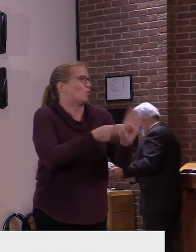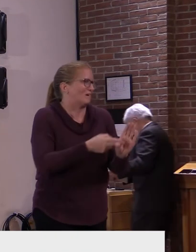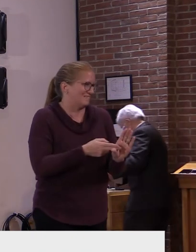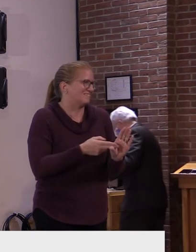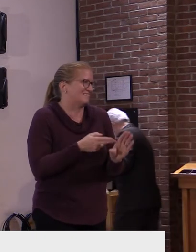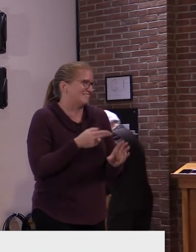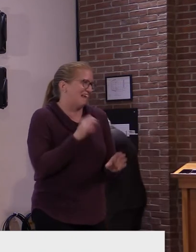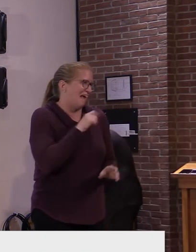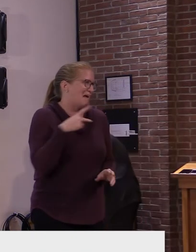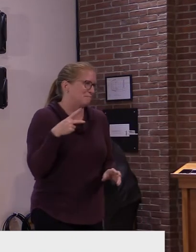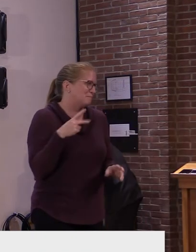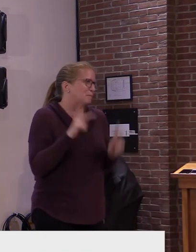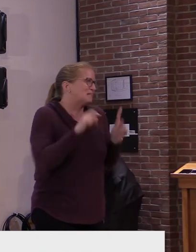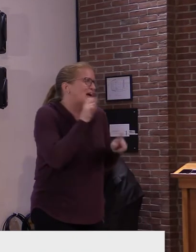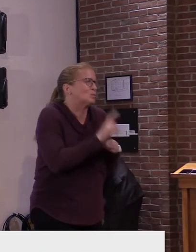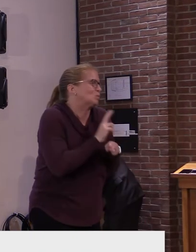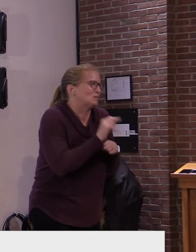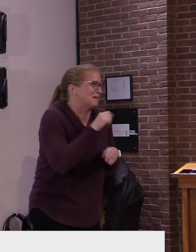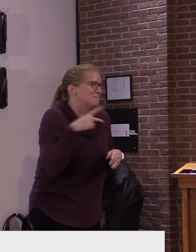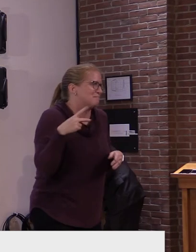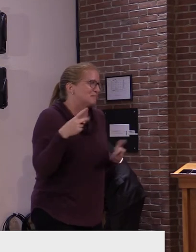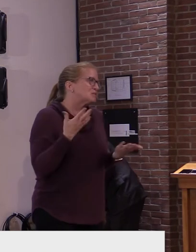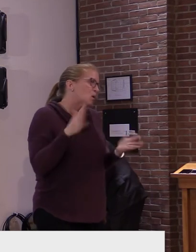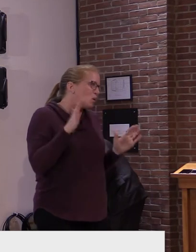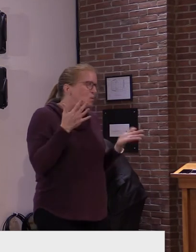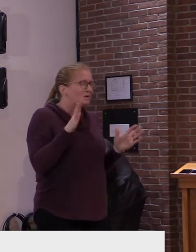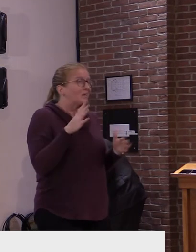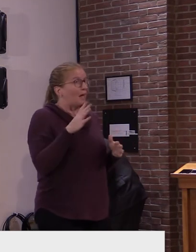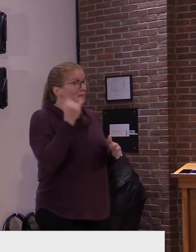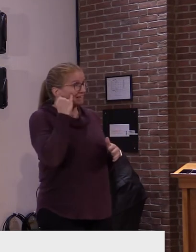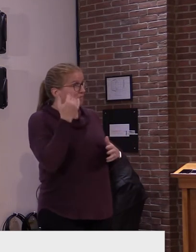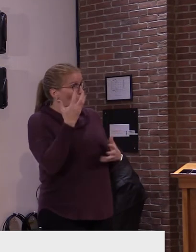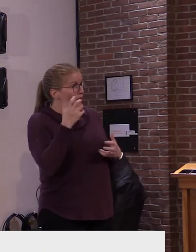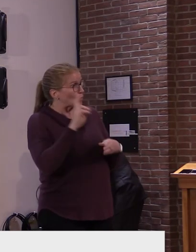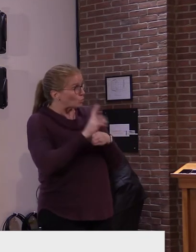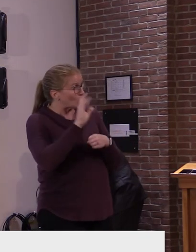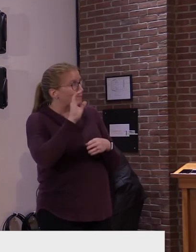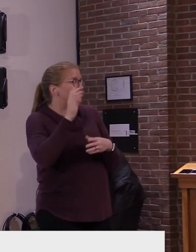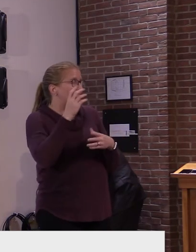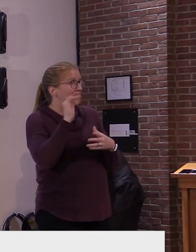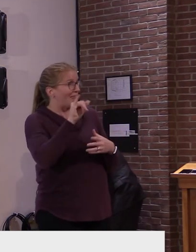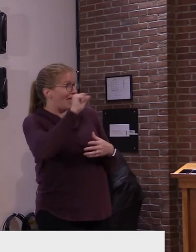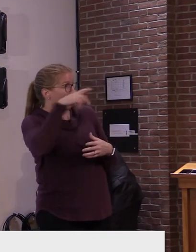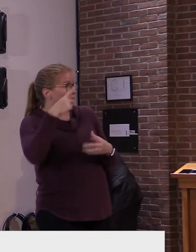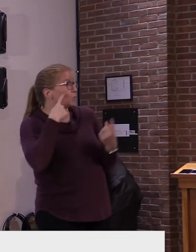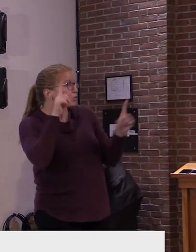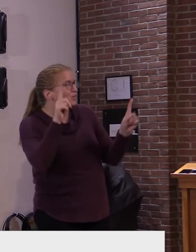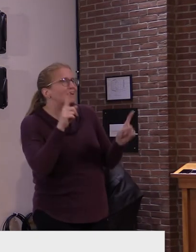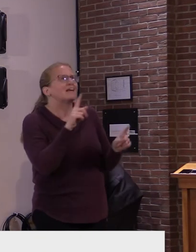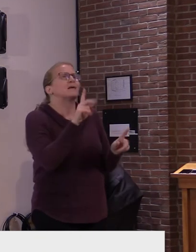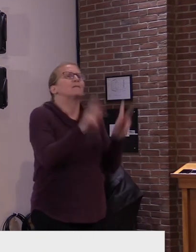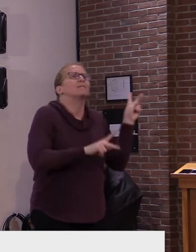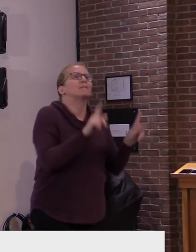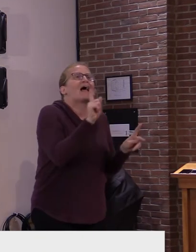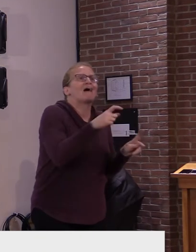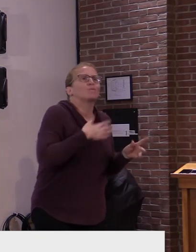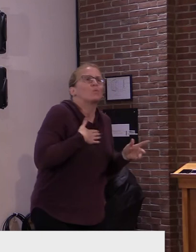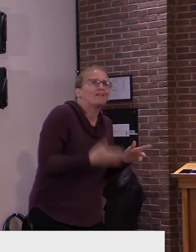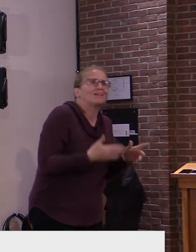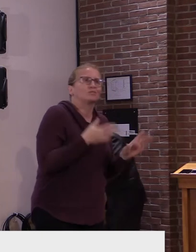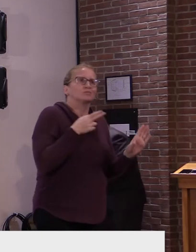be valuable so we're waiting to see how well and how successful they are before putting the resources and energy into